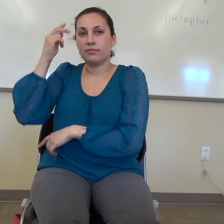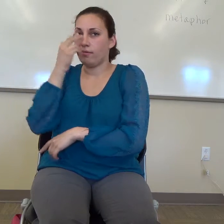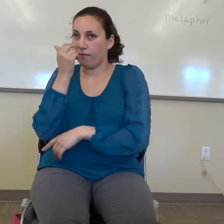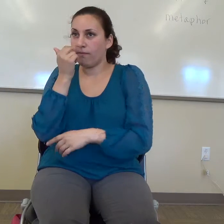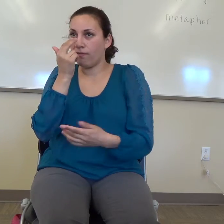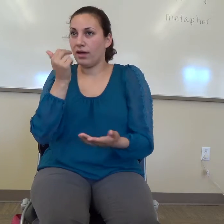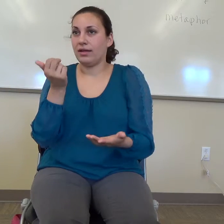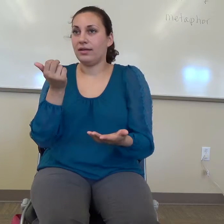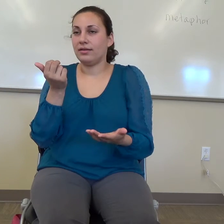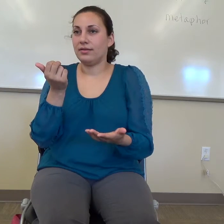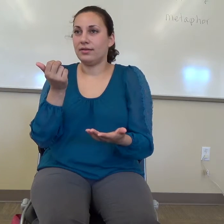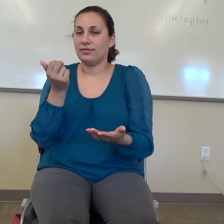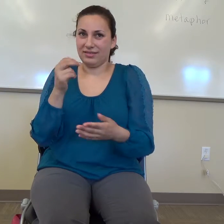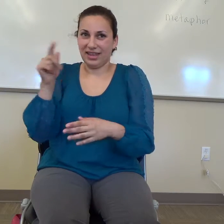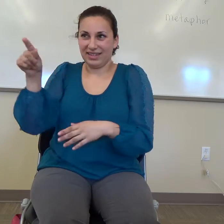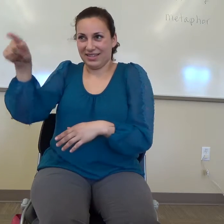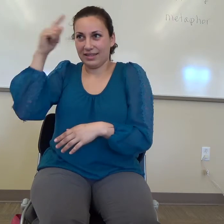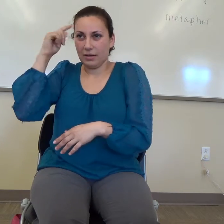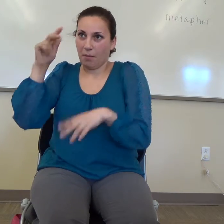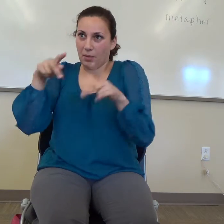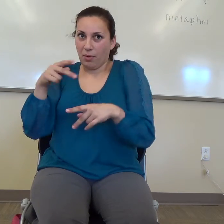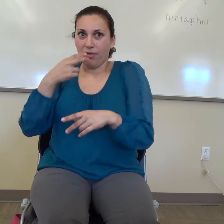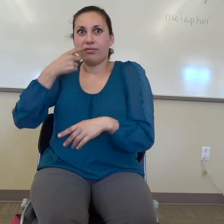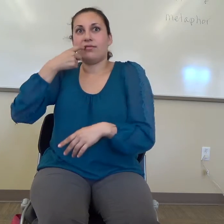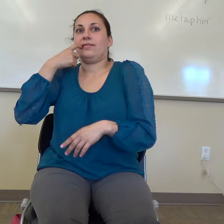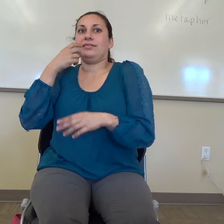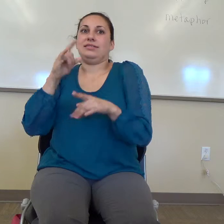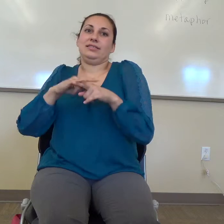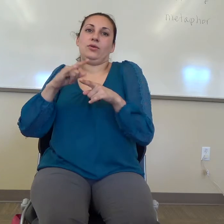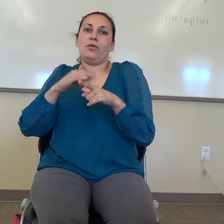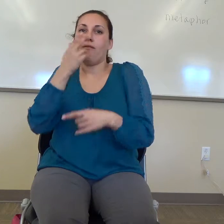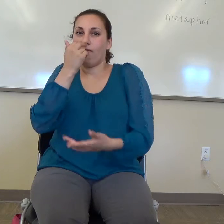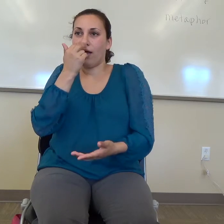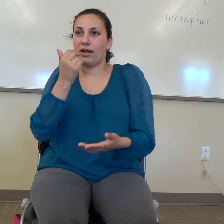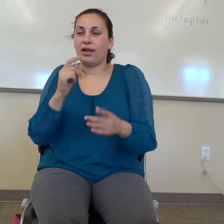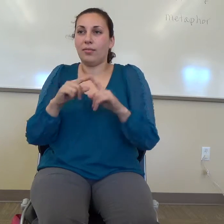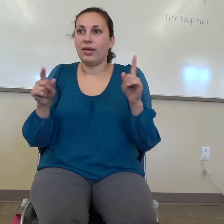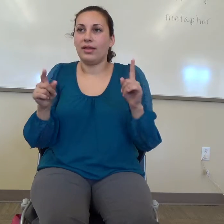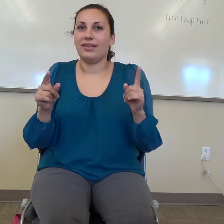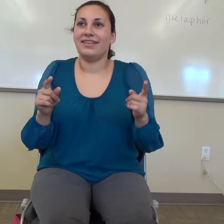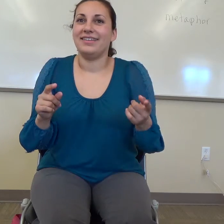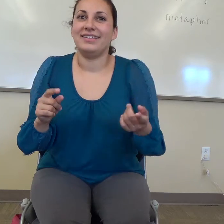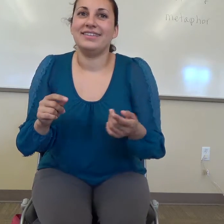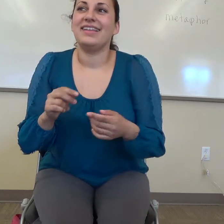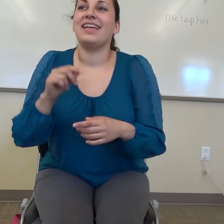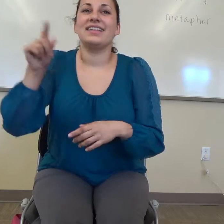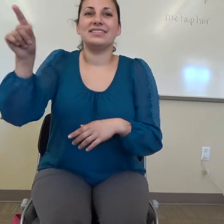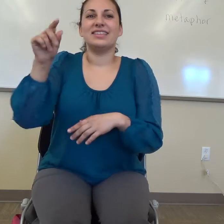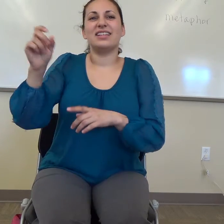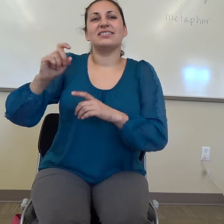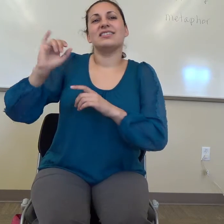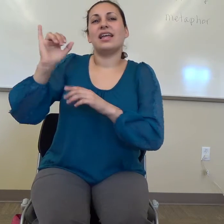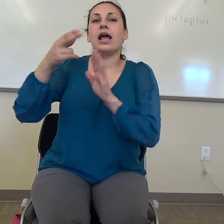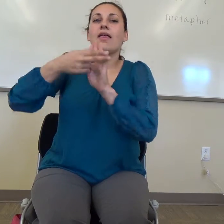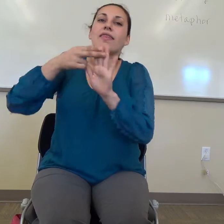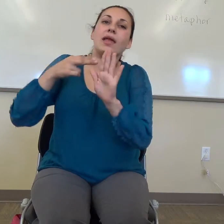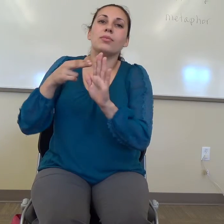people who are addicted to cigarettes. You're giving, for some reason, you're giving it a humorous thing. This is giving it a